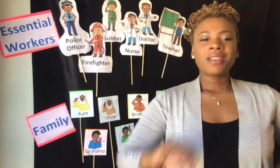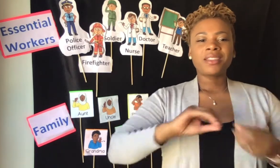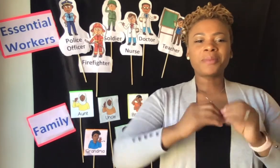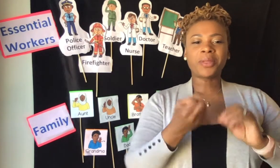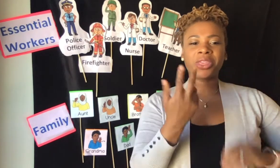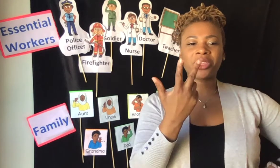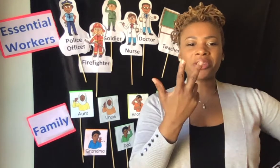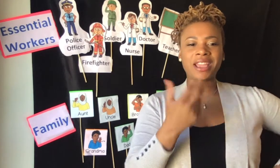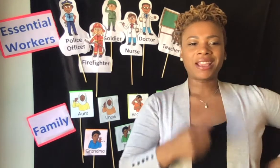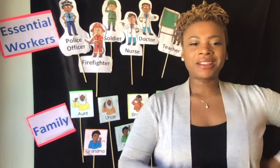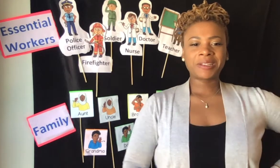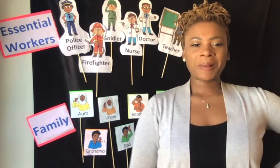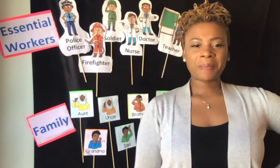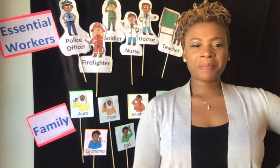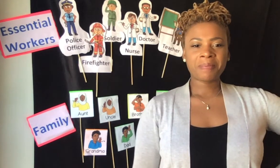Number 3.